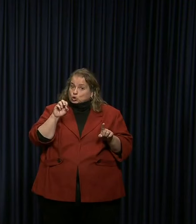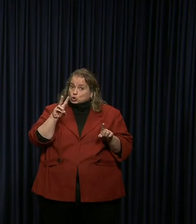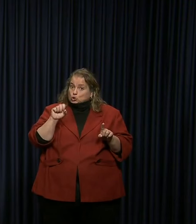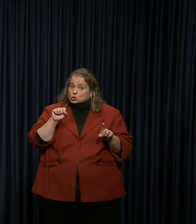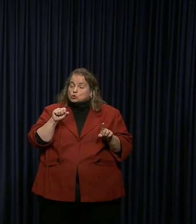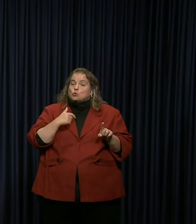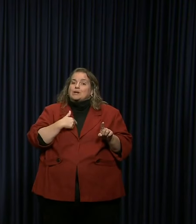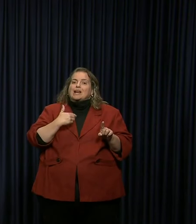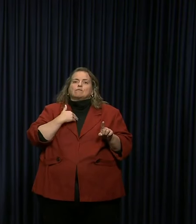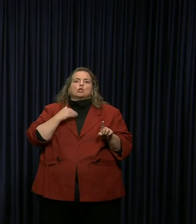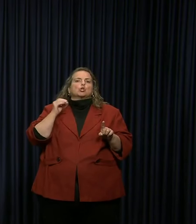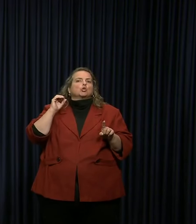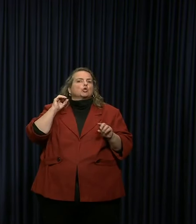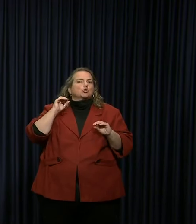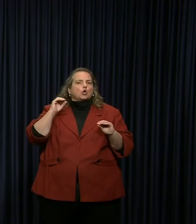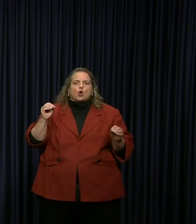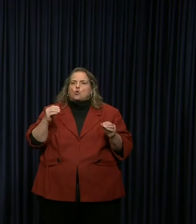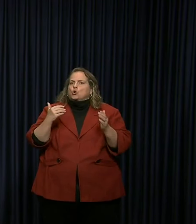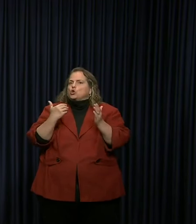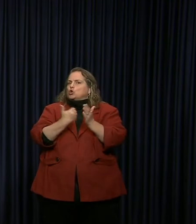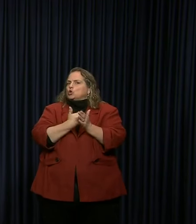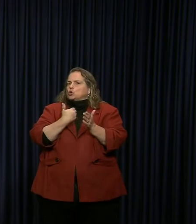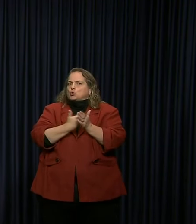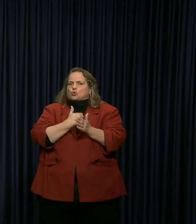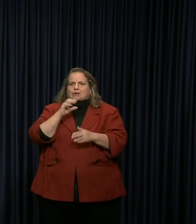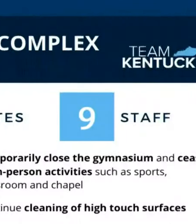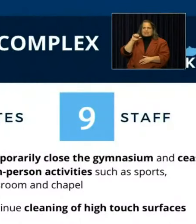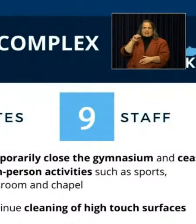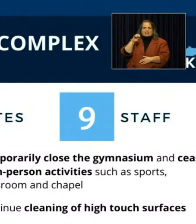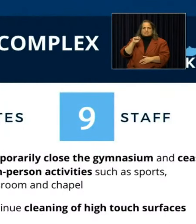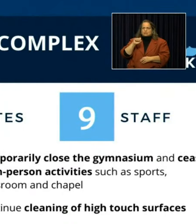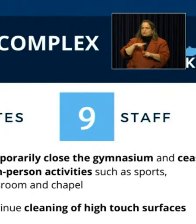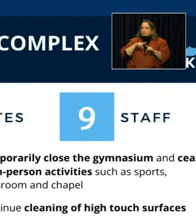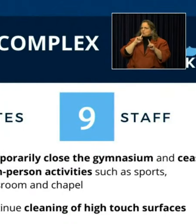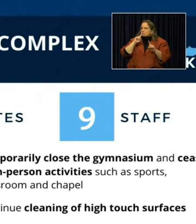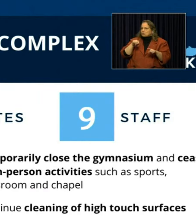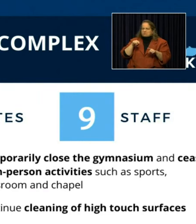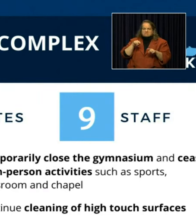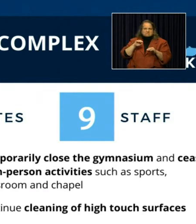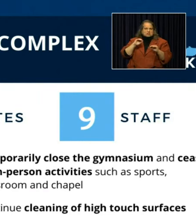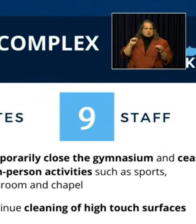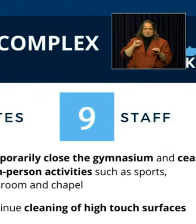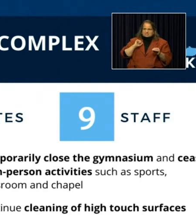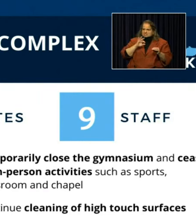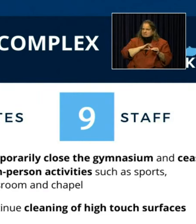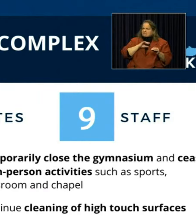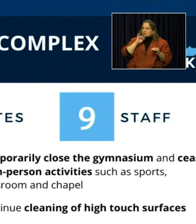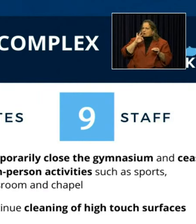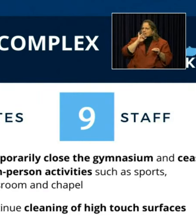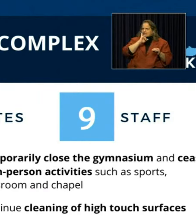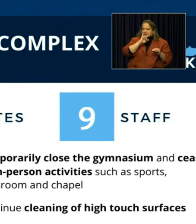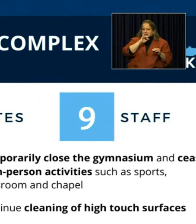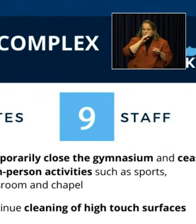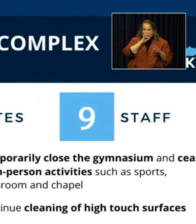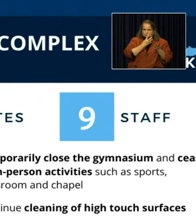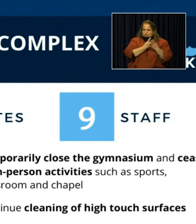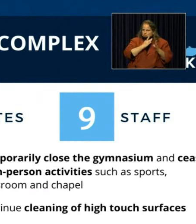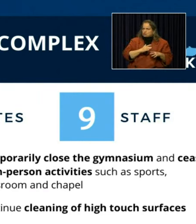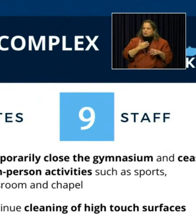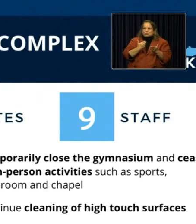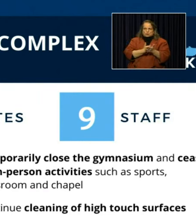that we have no new cases to report today of either staff or inmates, but we do